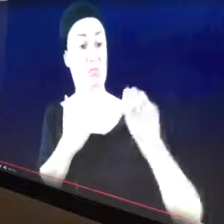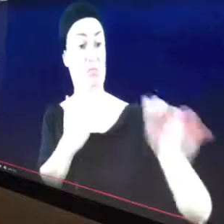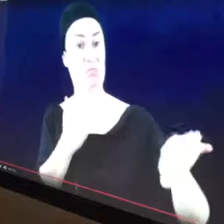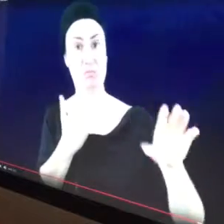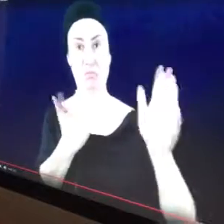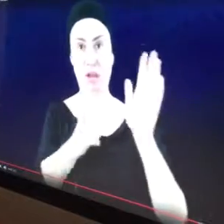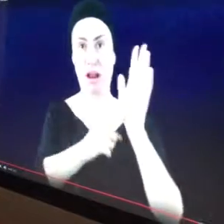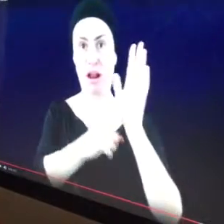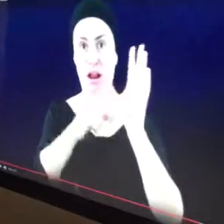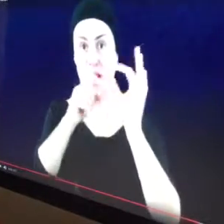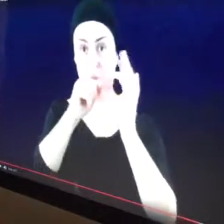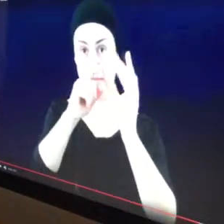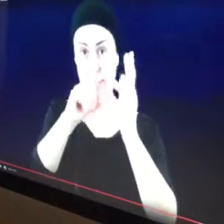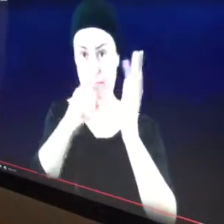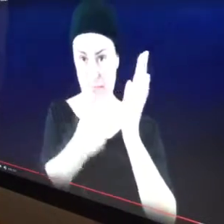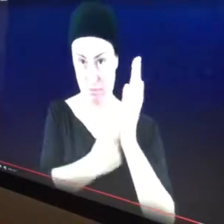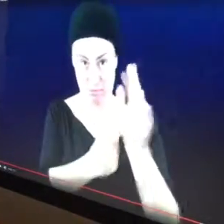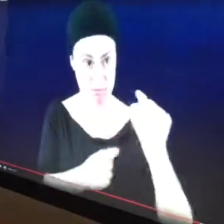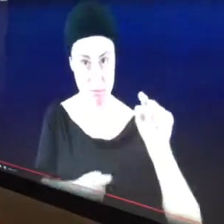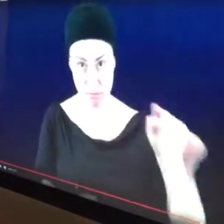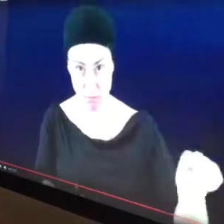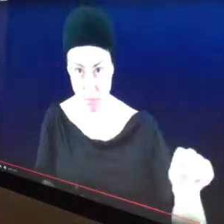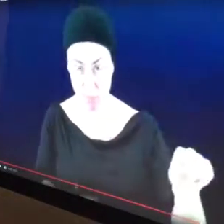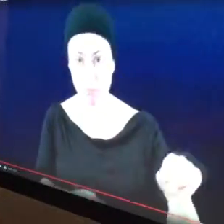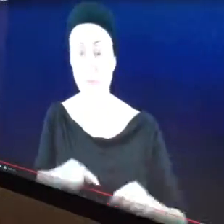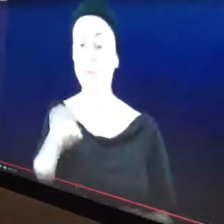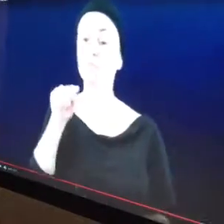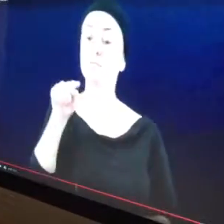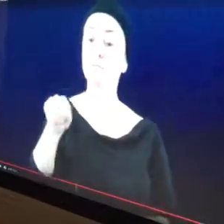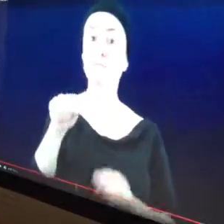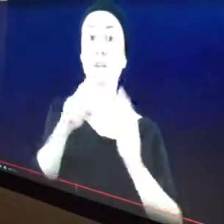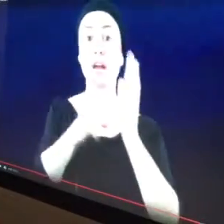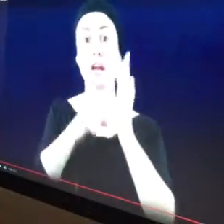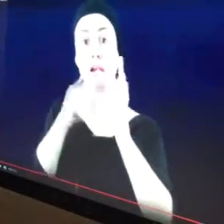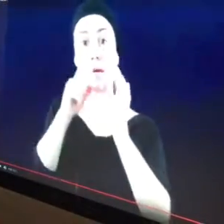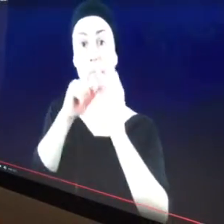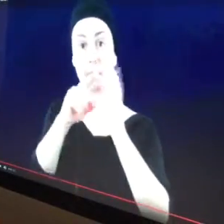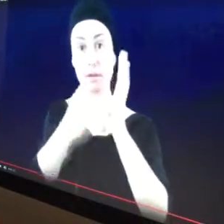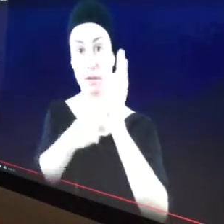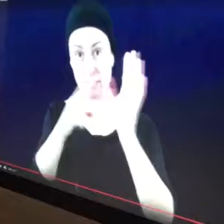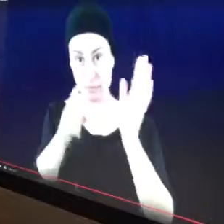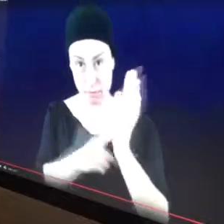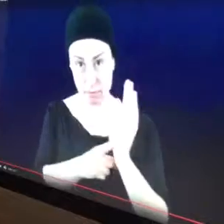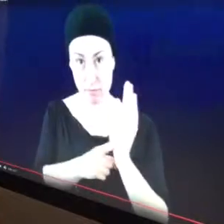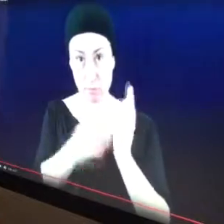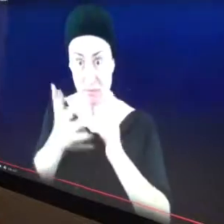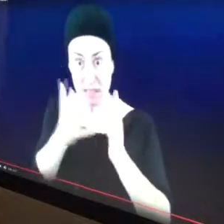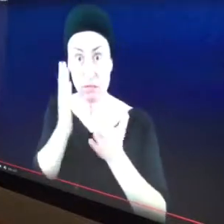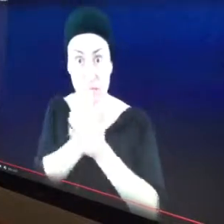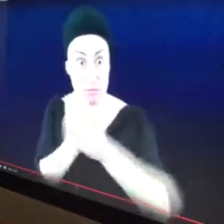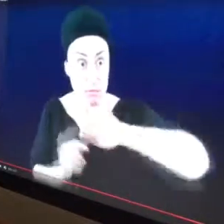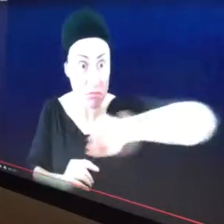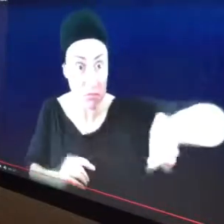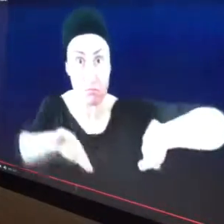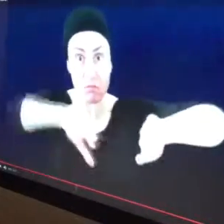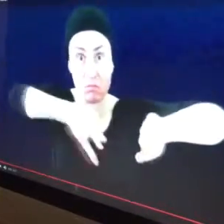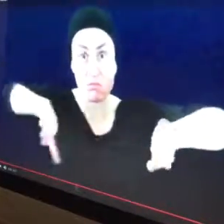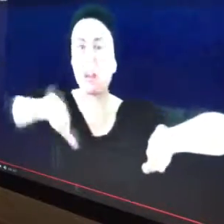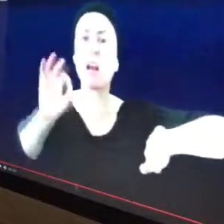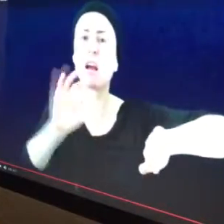about the government, I might locate the Labor Party on my left-hand side. I might locate the Liberal Party on my right-hand side. It doesn't